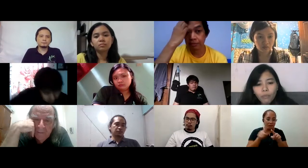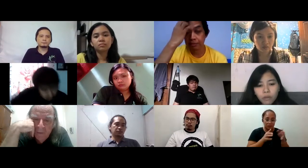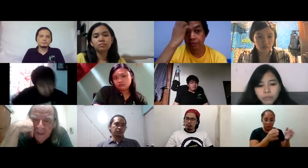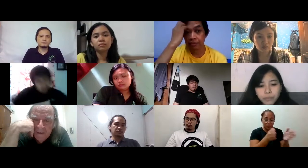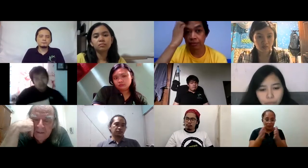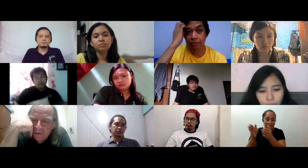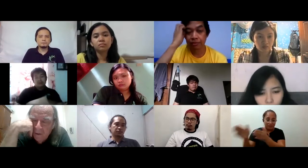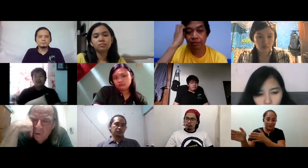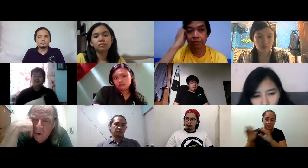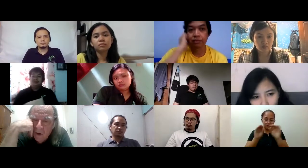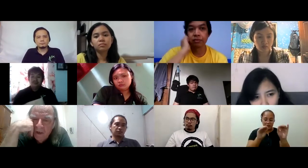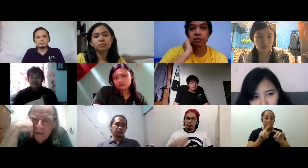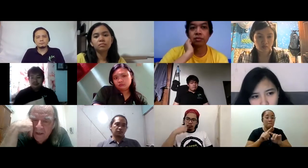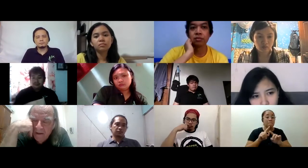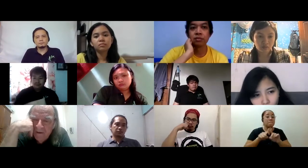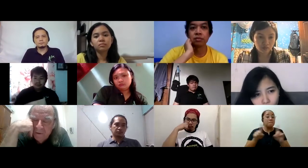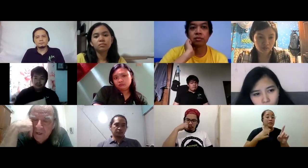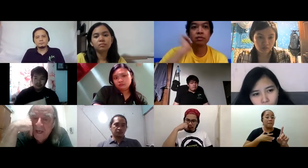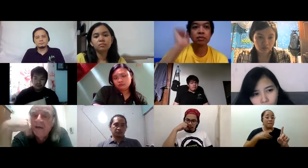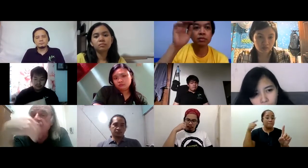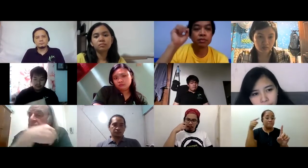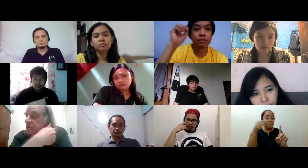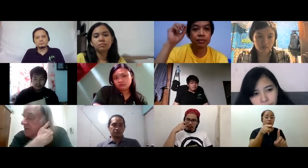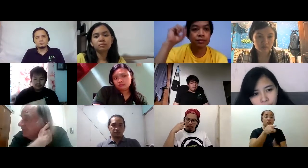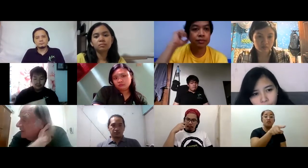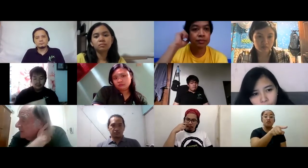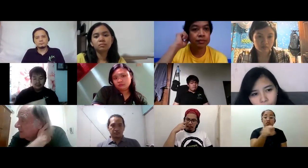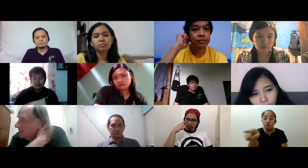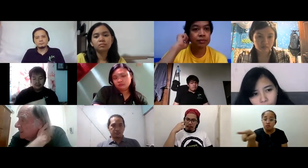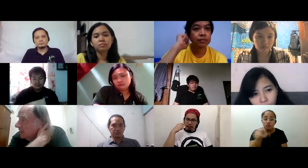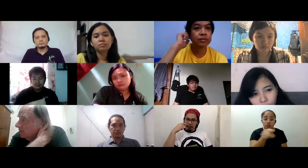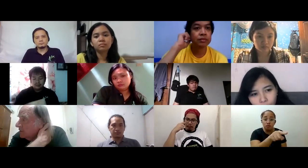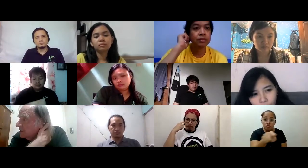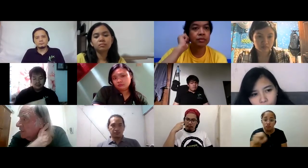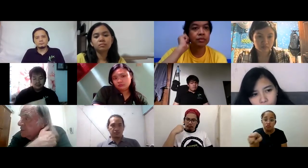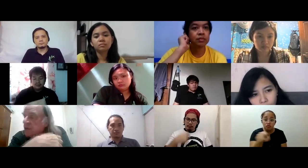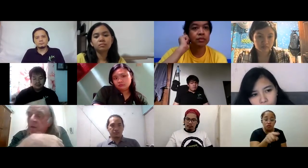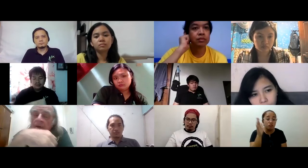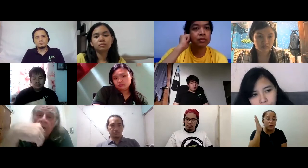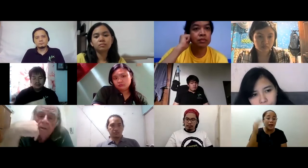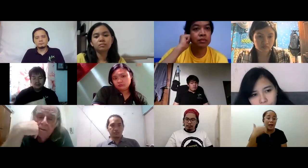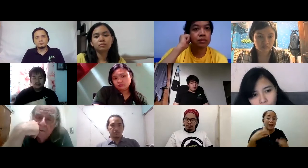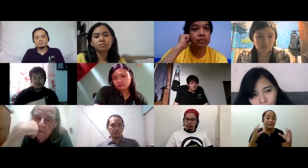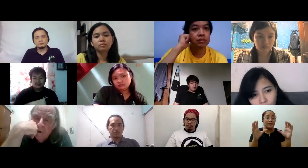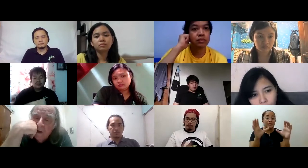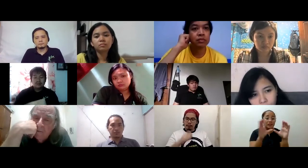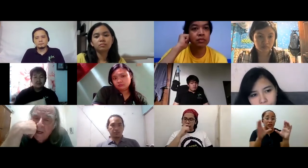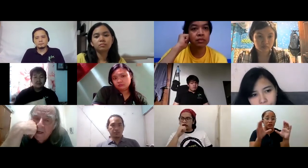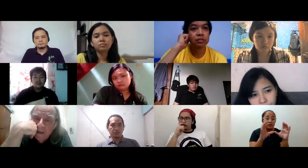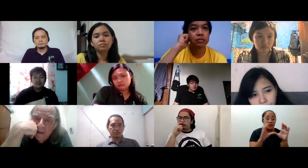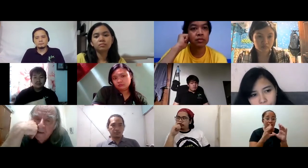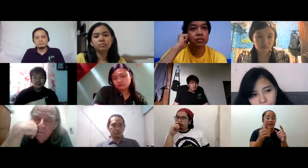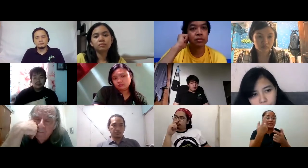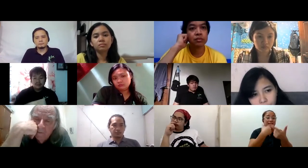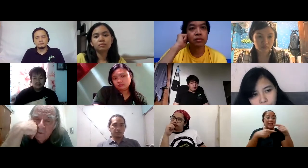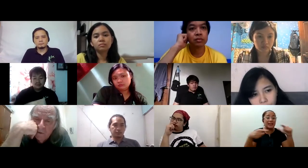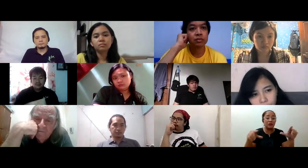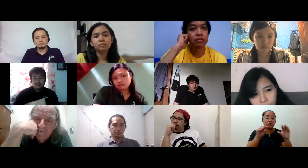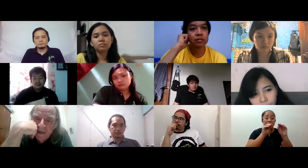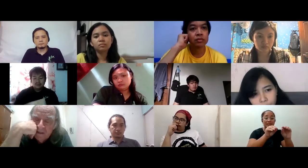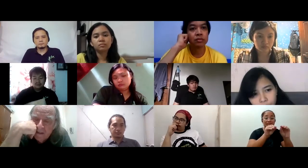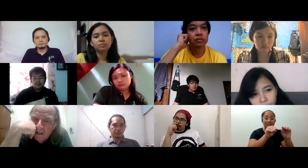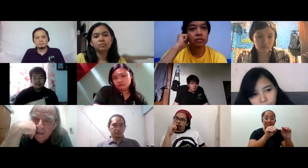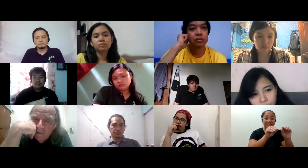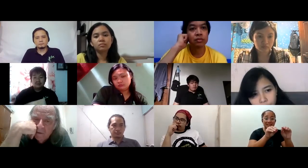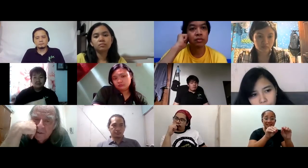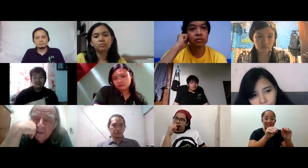but the point is that you are going to eventually have a certificate in sign language teaching taught by a